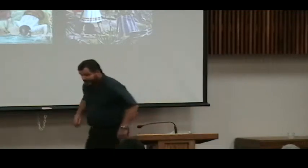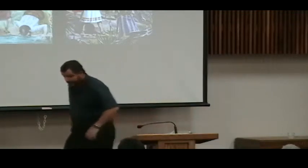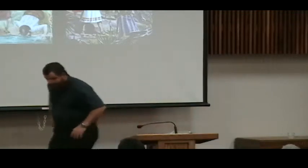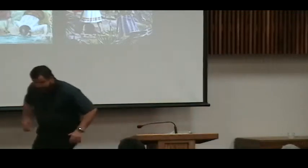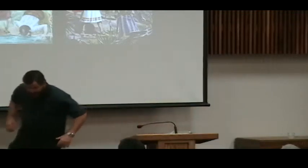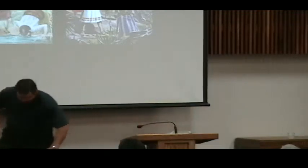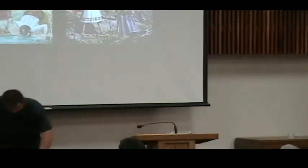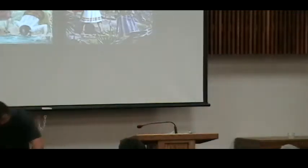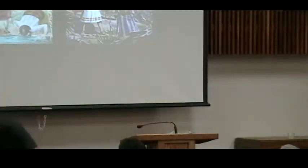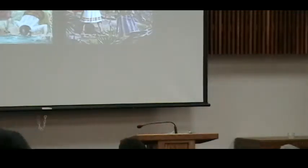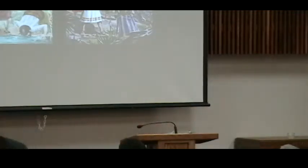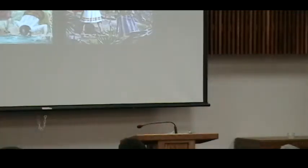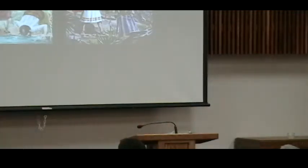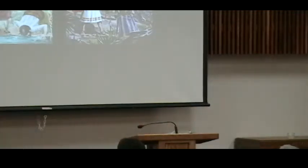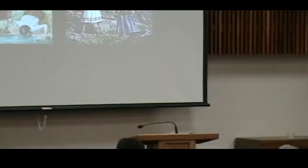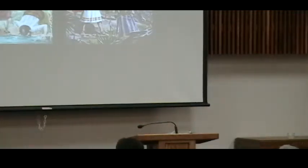Some of the people come and they get down.